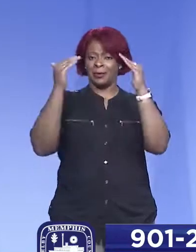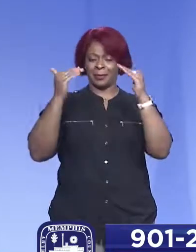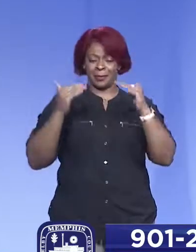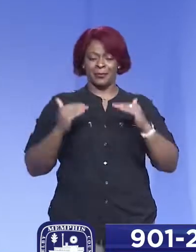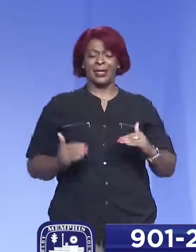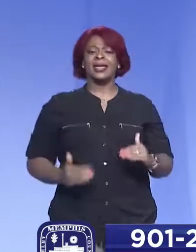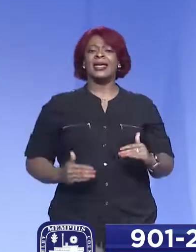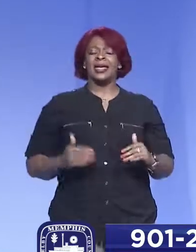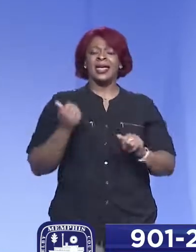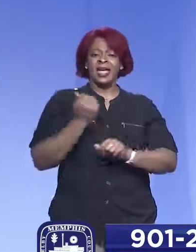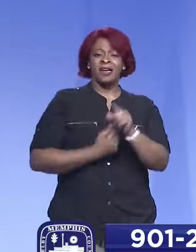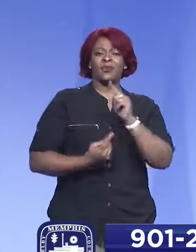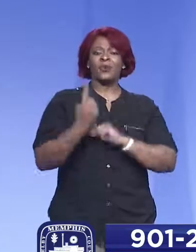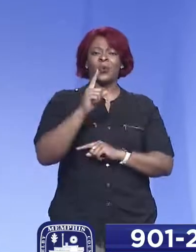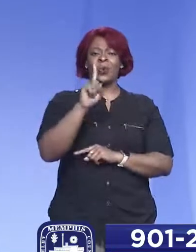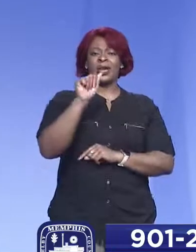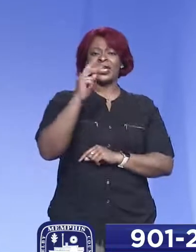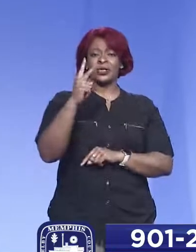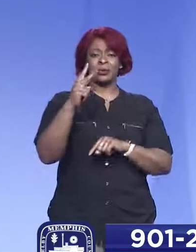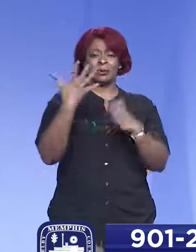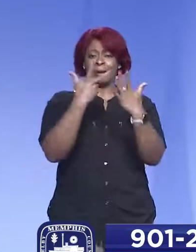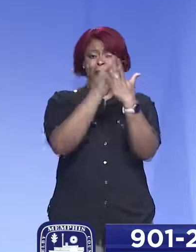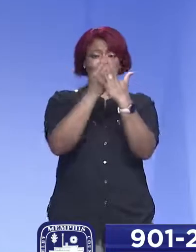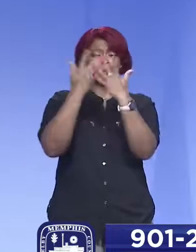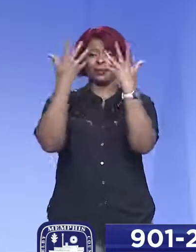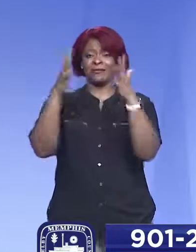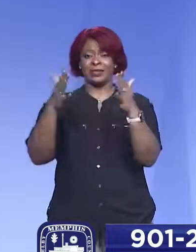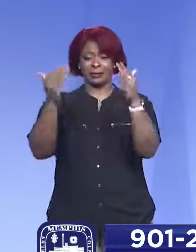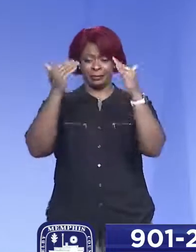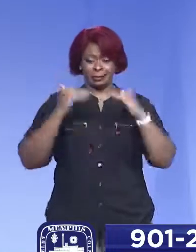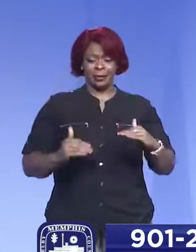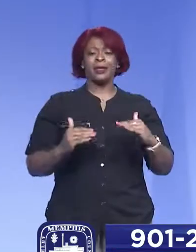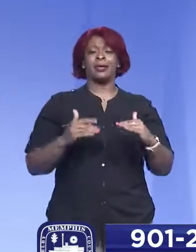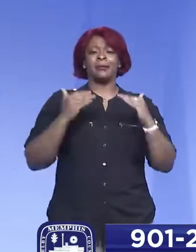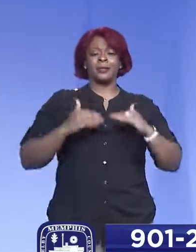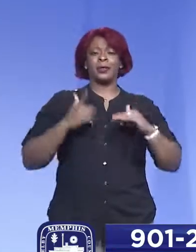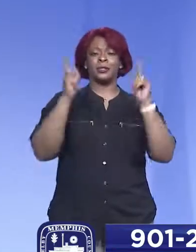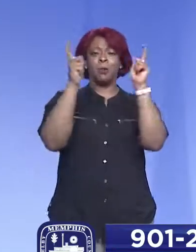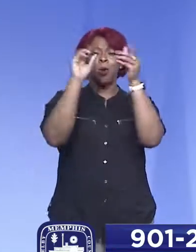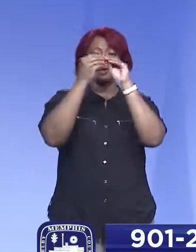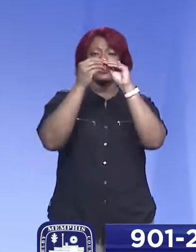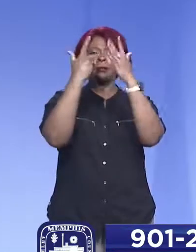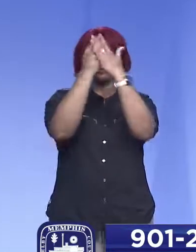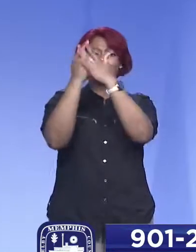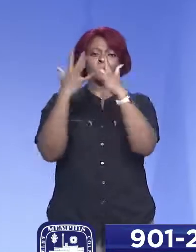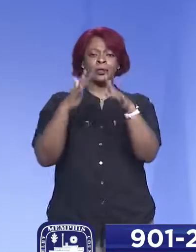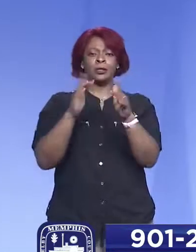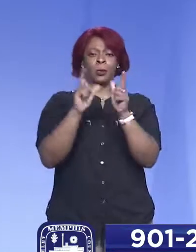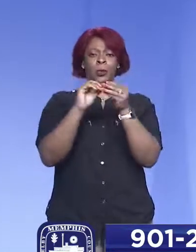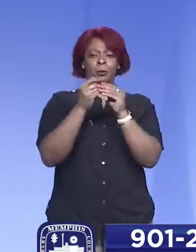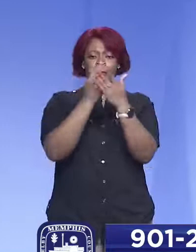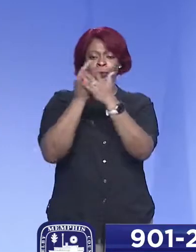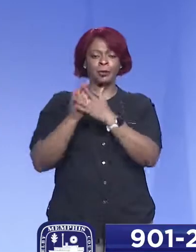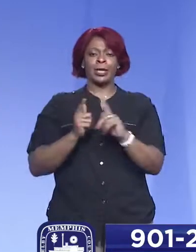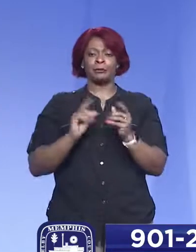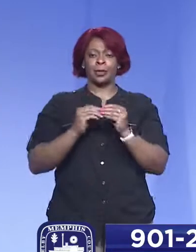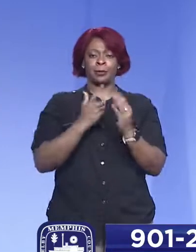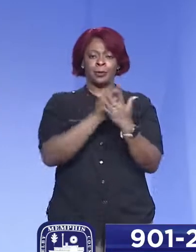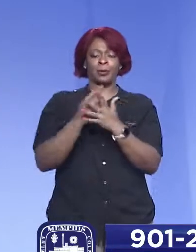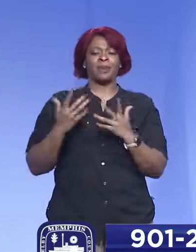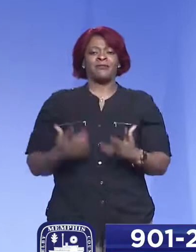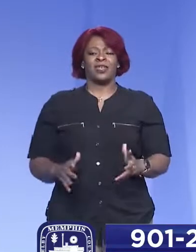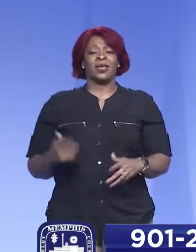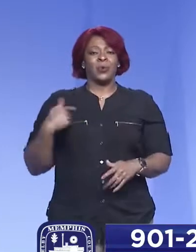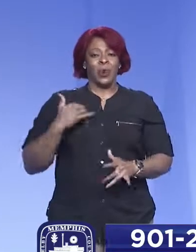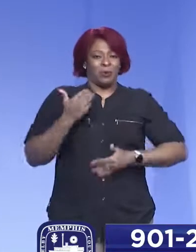they saturated everybody in 1A2 that wanted the vaccine, so they moved on to the next group. We are still in the process of